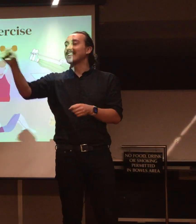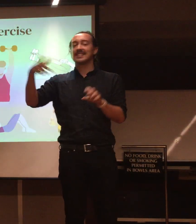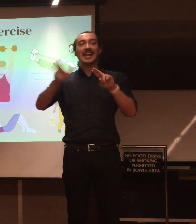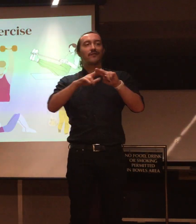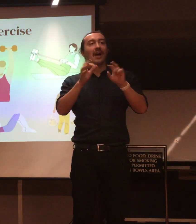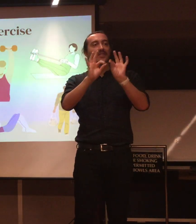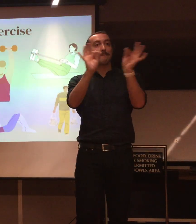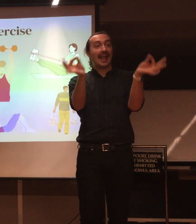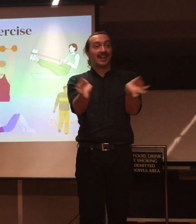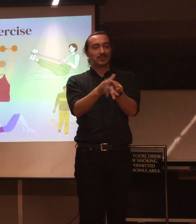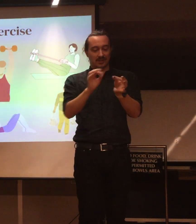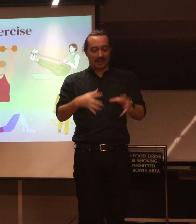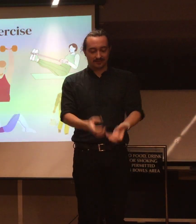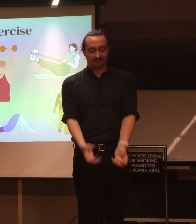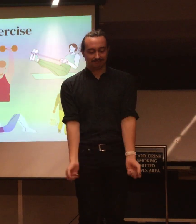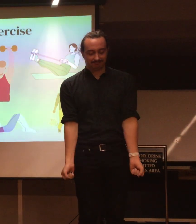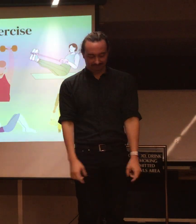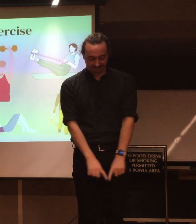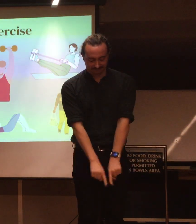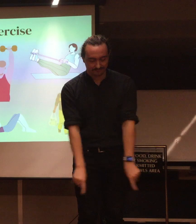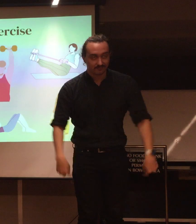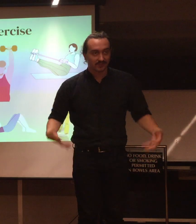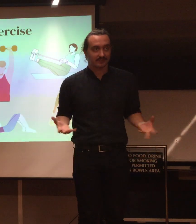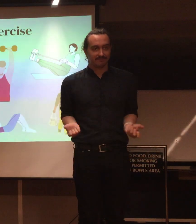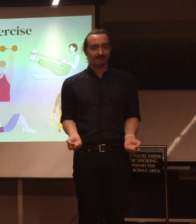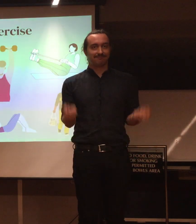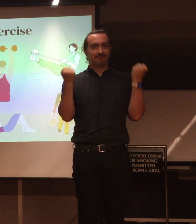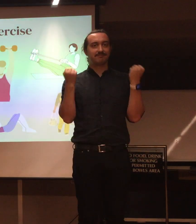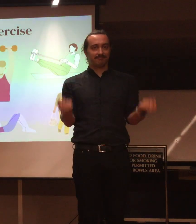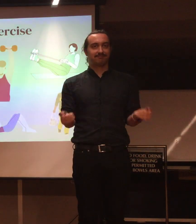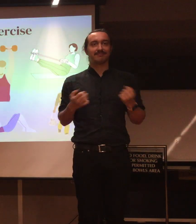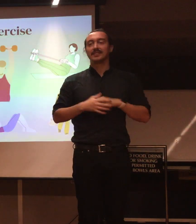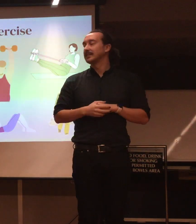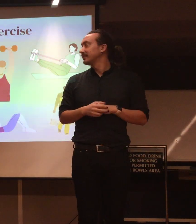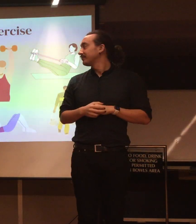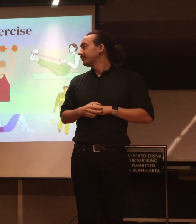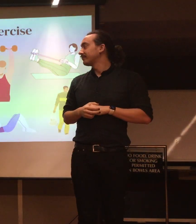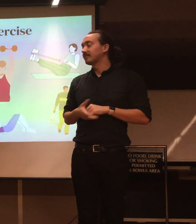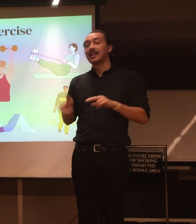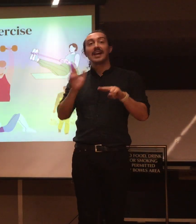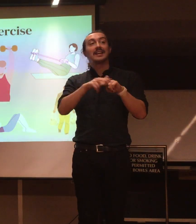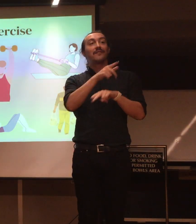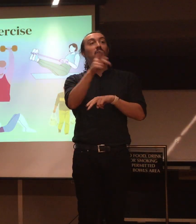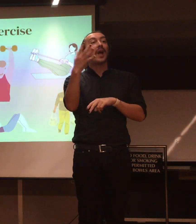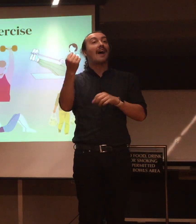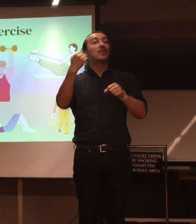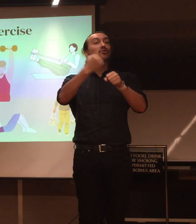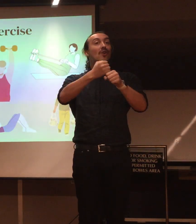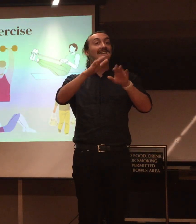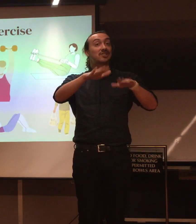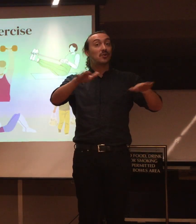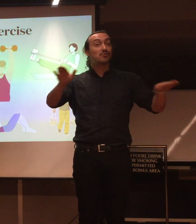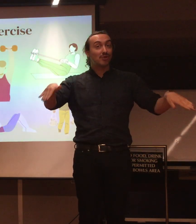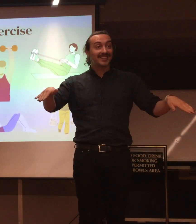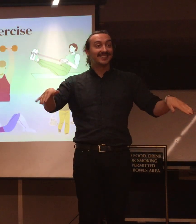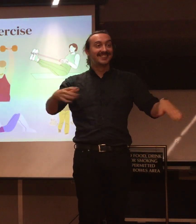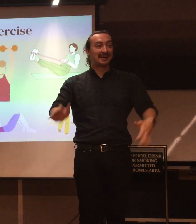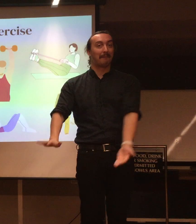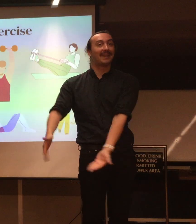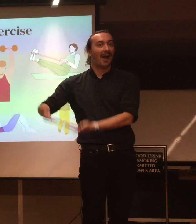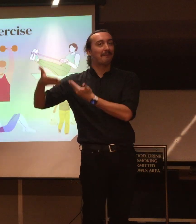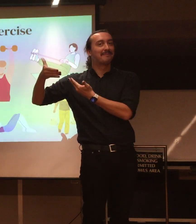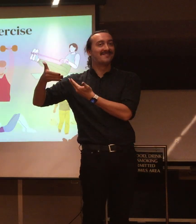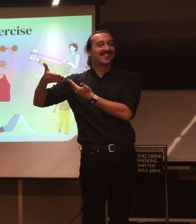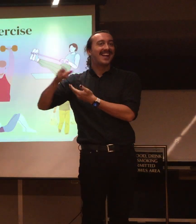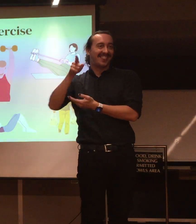always good for exercise. Lifting up over your head is fantastic. If you've got any grandkids, picking up the grandchildren,